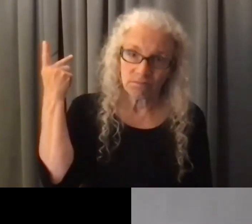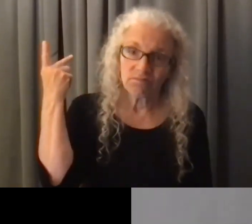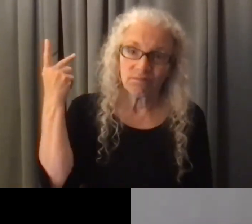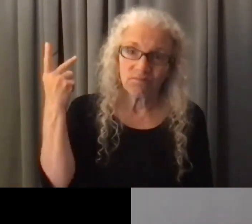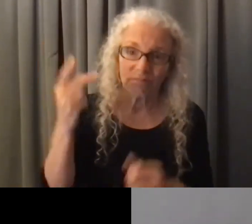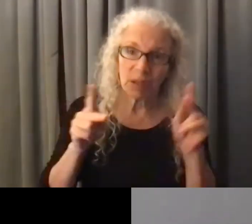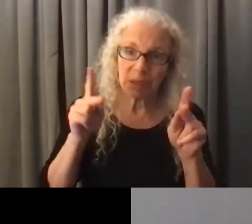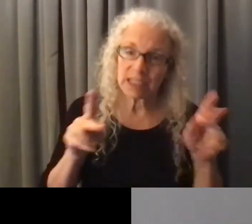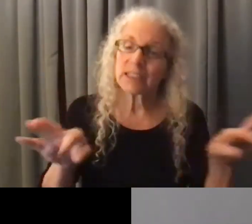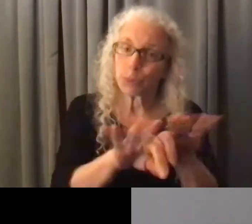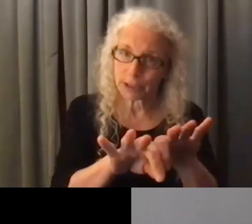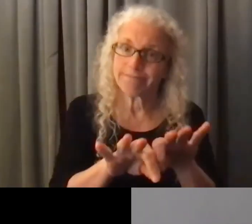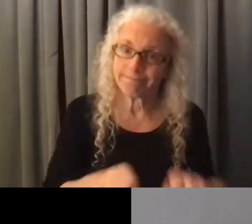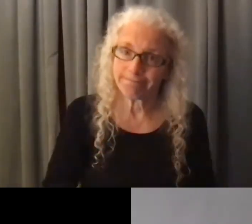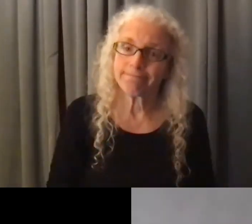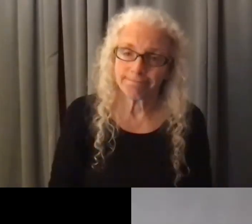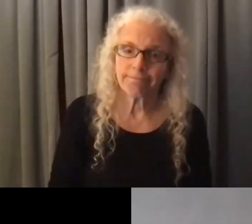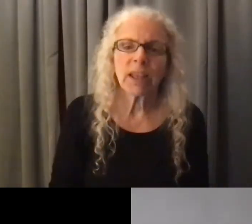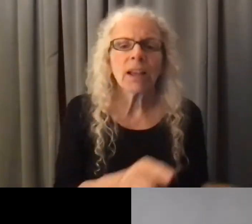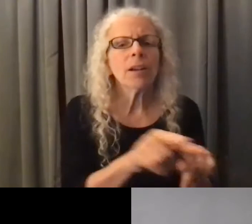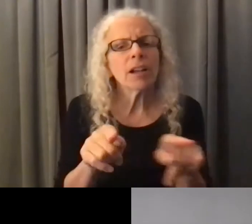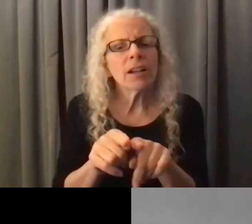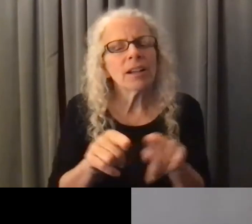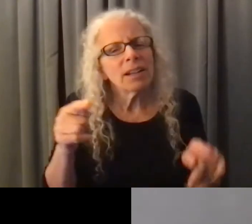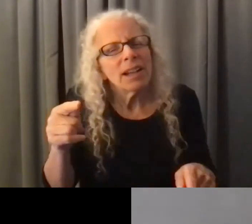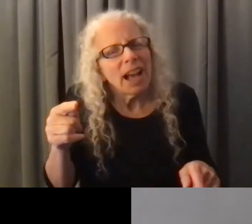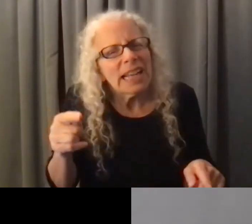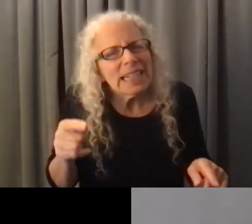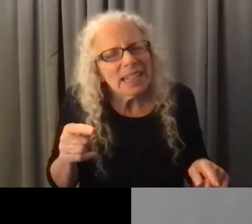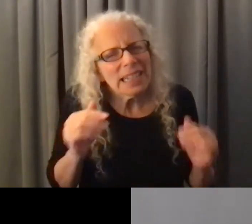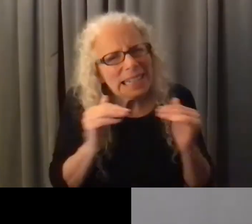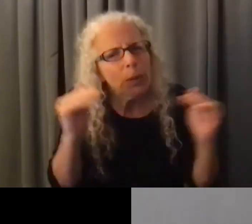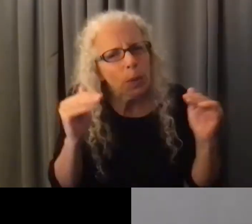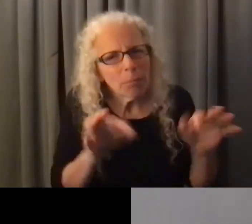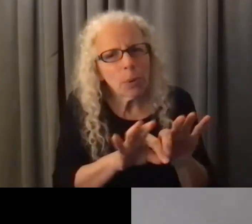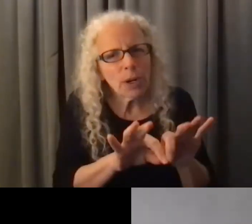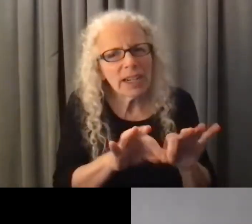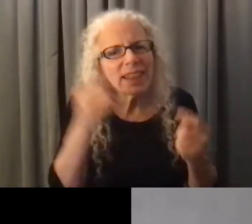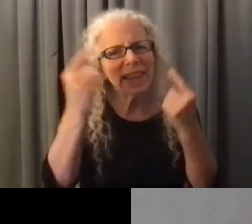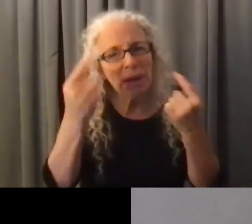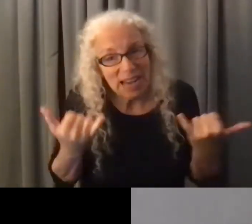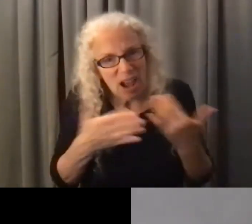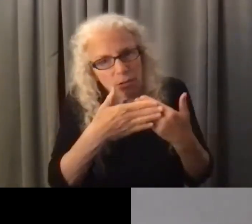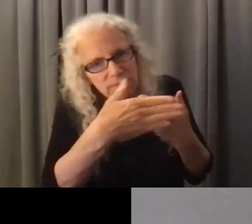important. But I also think it's important to consider what we're doing now and then look to the